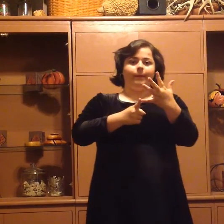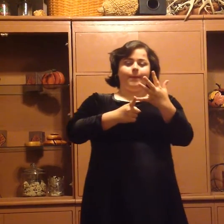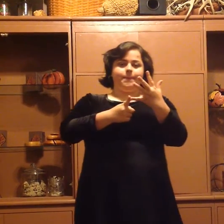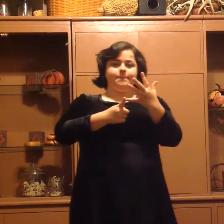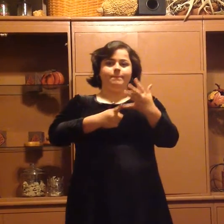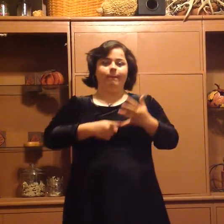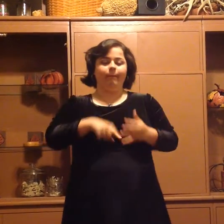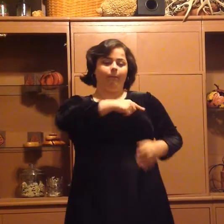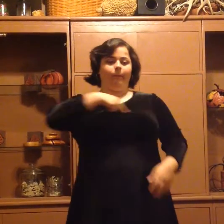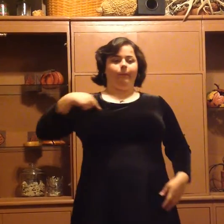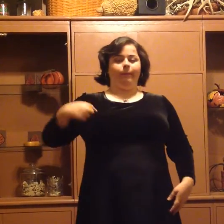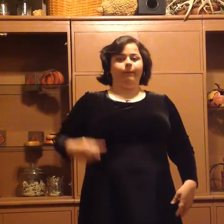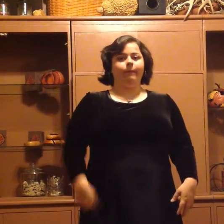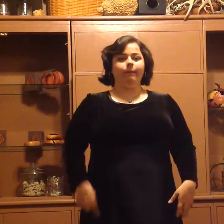a Chinese bear,